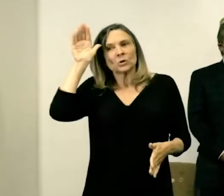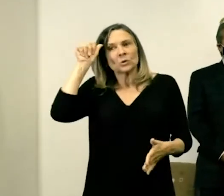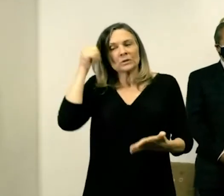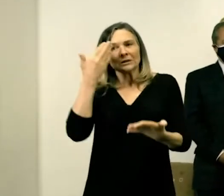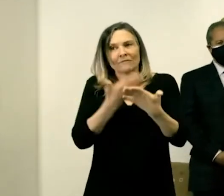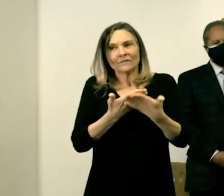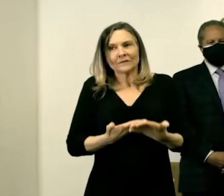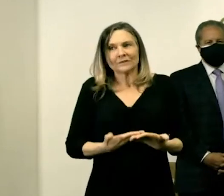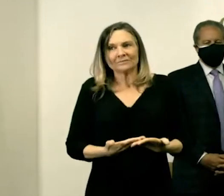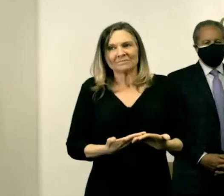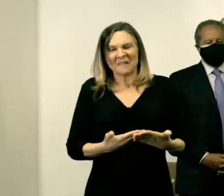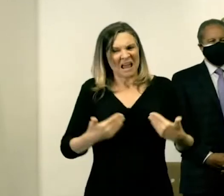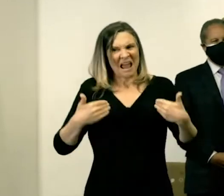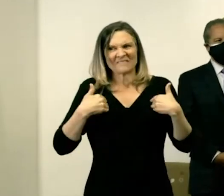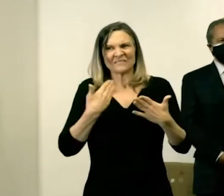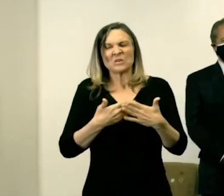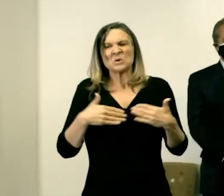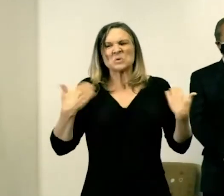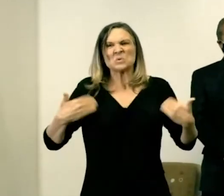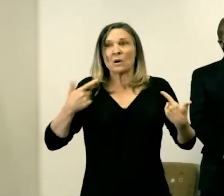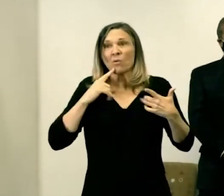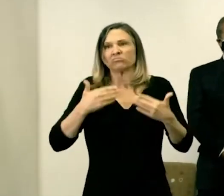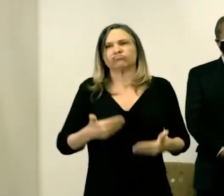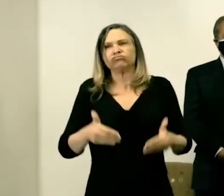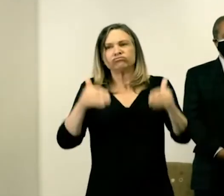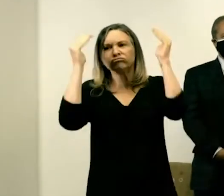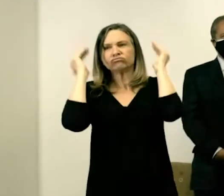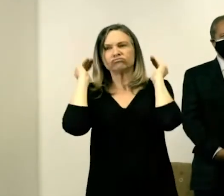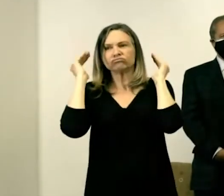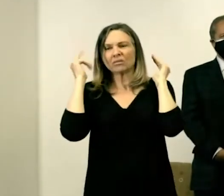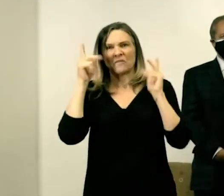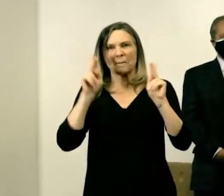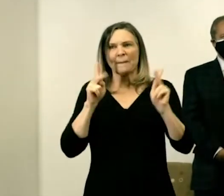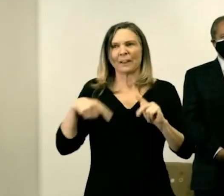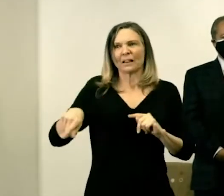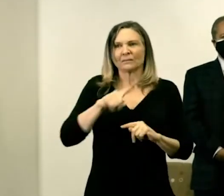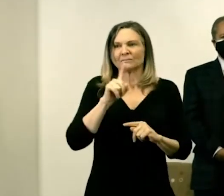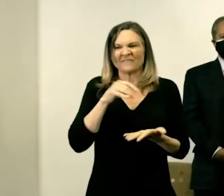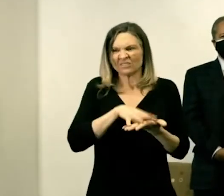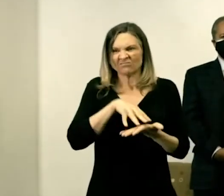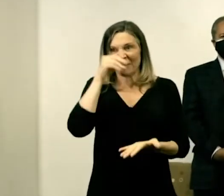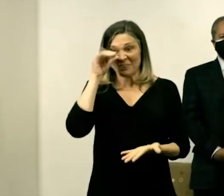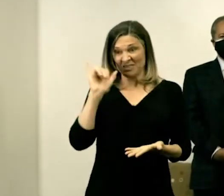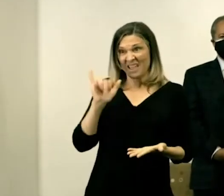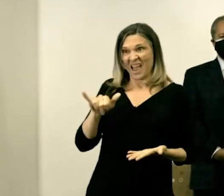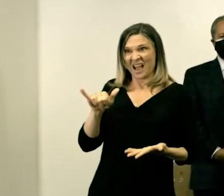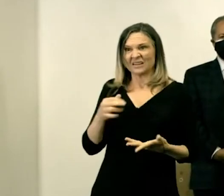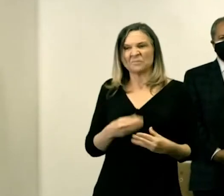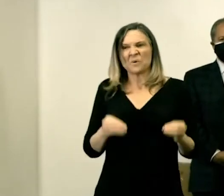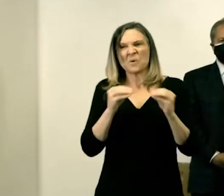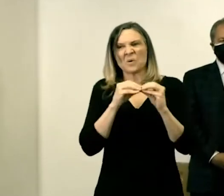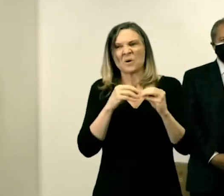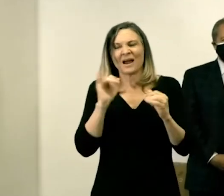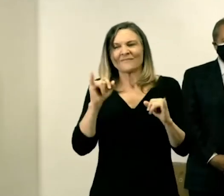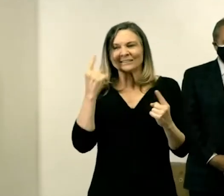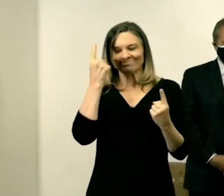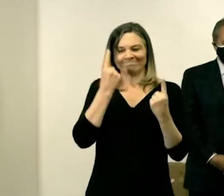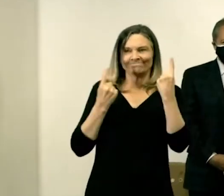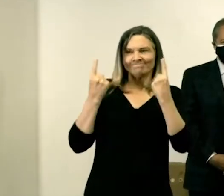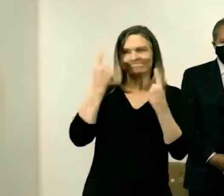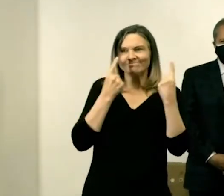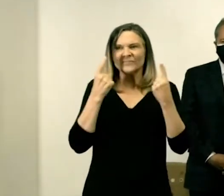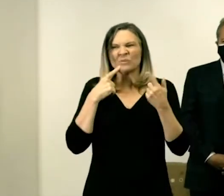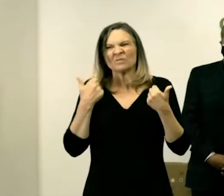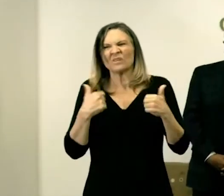evidence and they're overwhelming. And I just think people should learn more about that when they consider what this effort is really about.